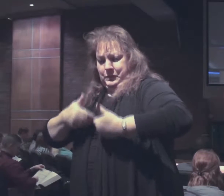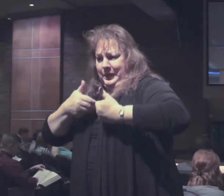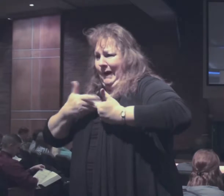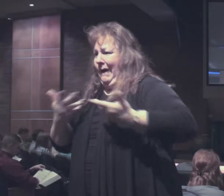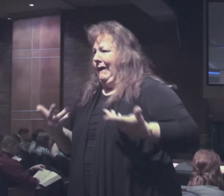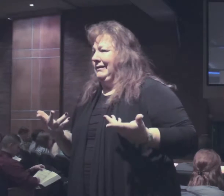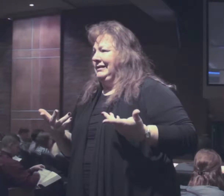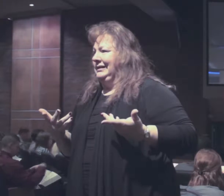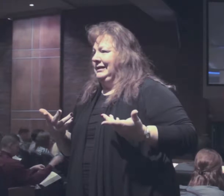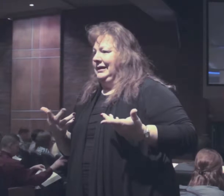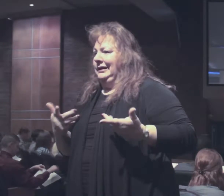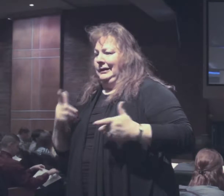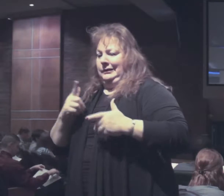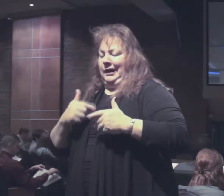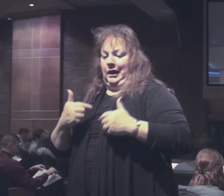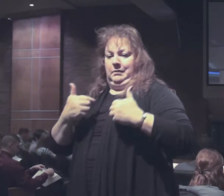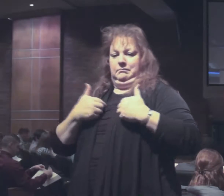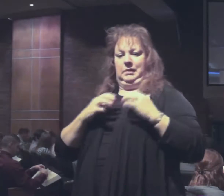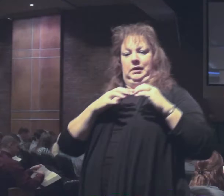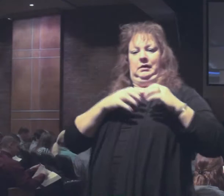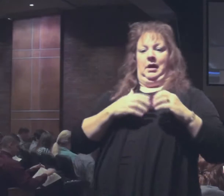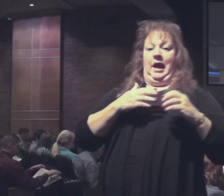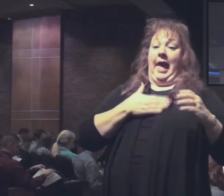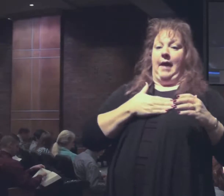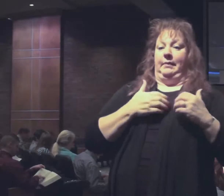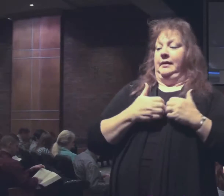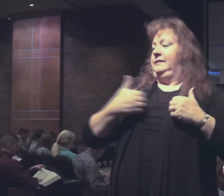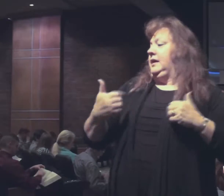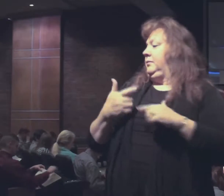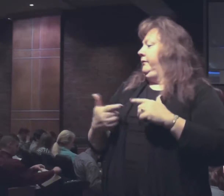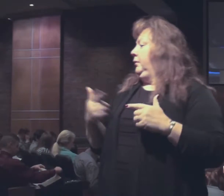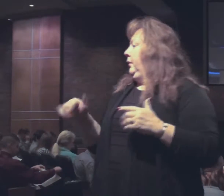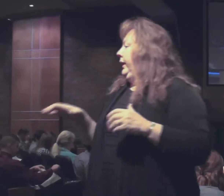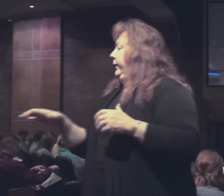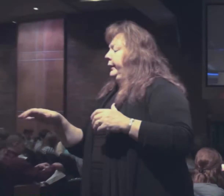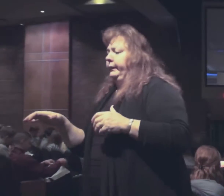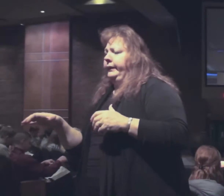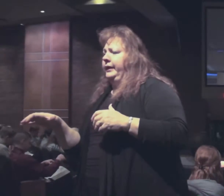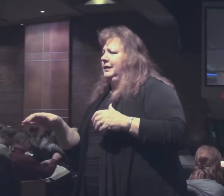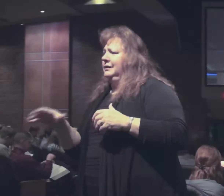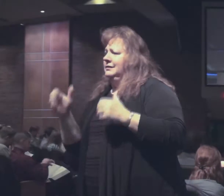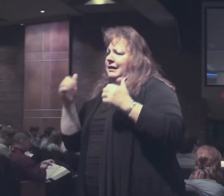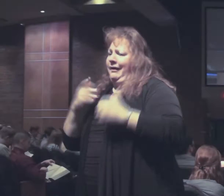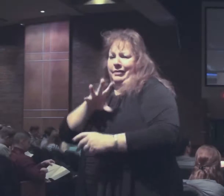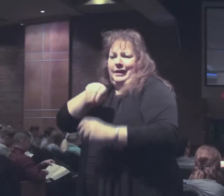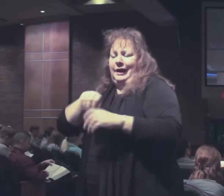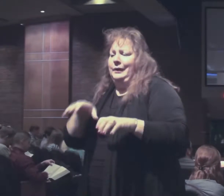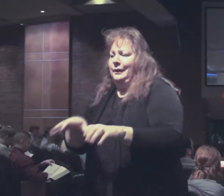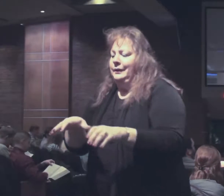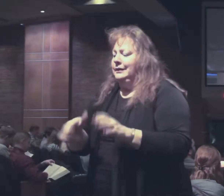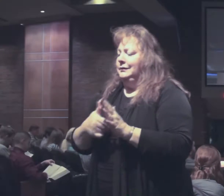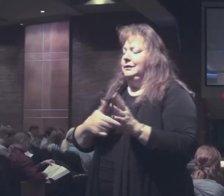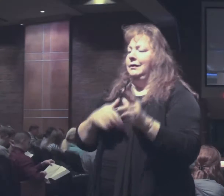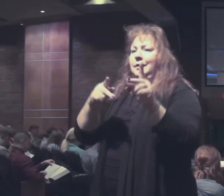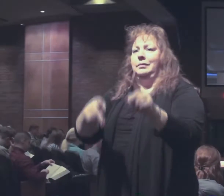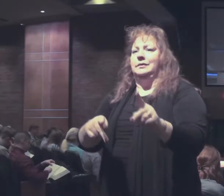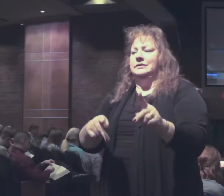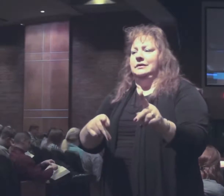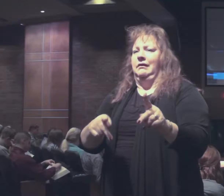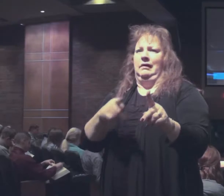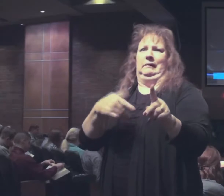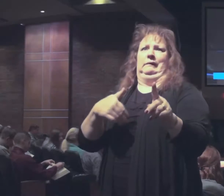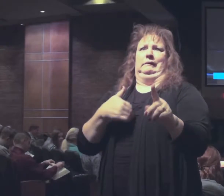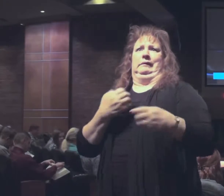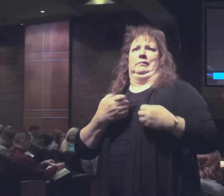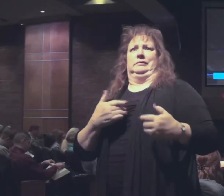inseparable part of all that goes on in our lives every day. We sometimes talk about somebody who's more